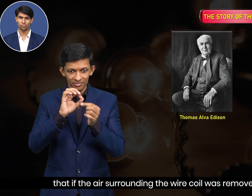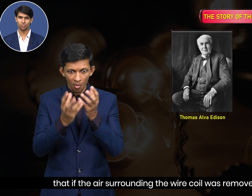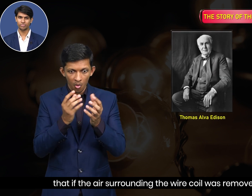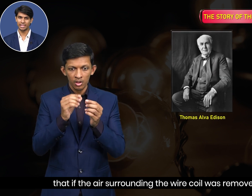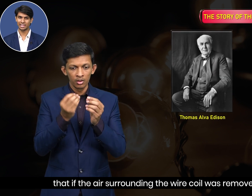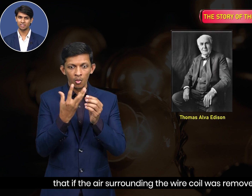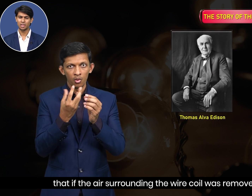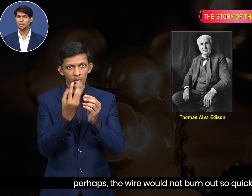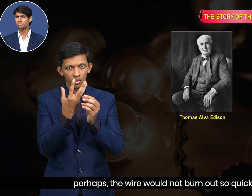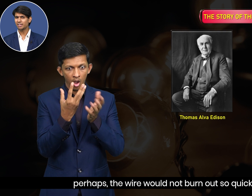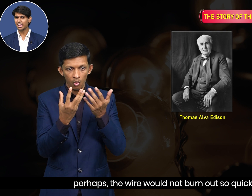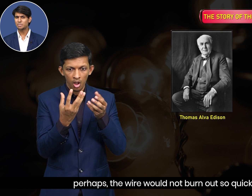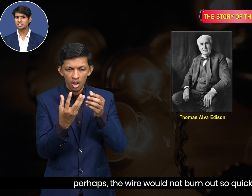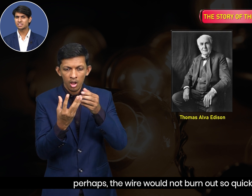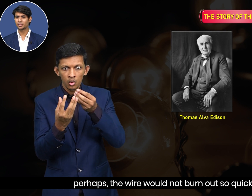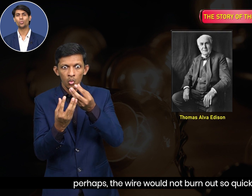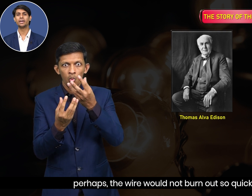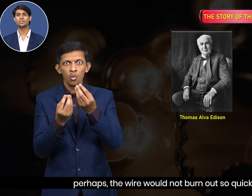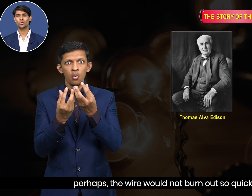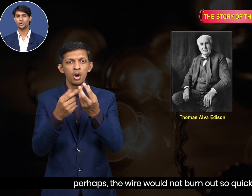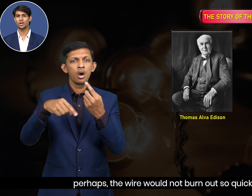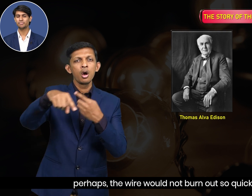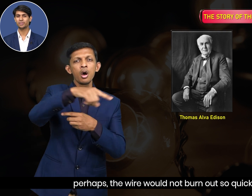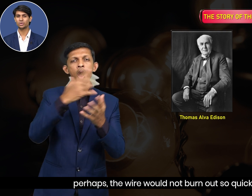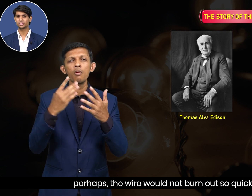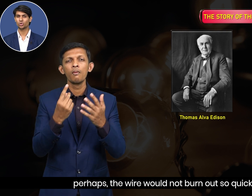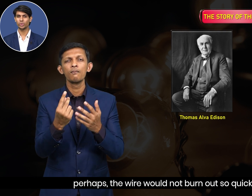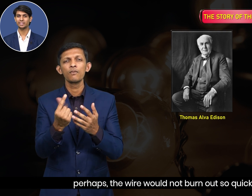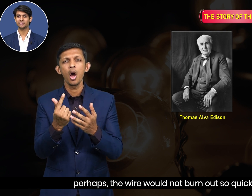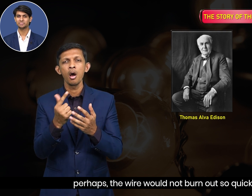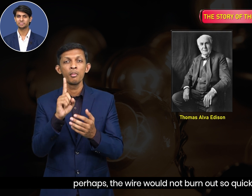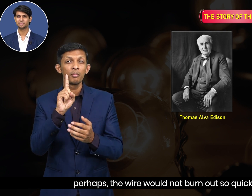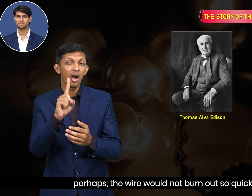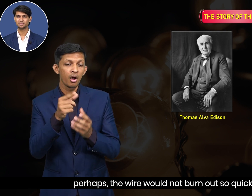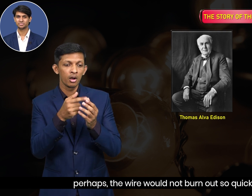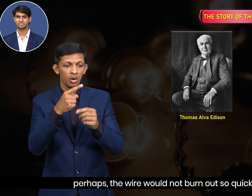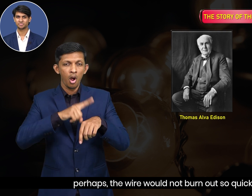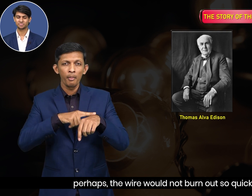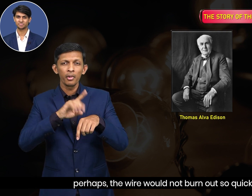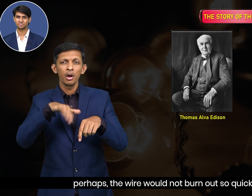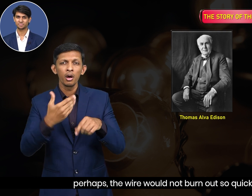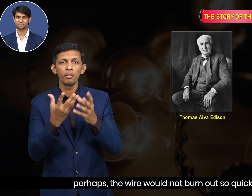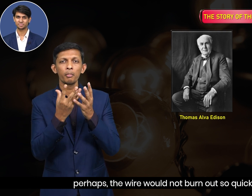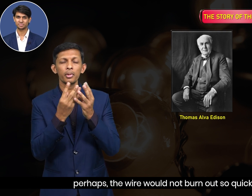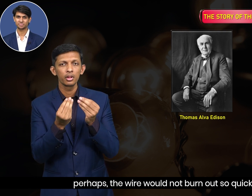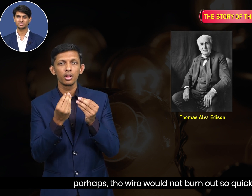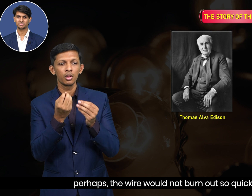was removed, then perhaps the wire would not burn out so quickly.